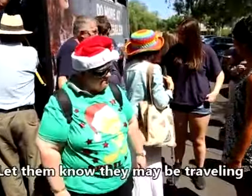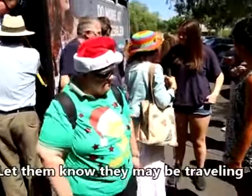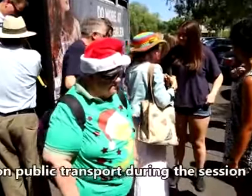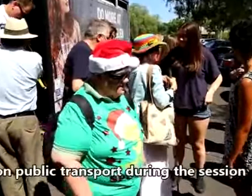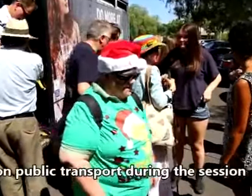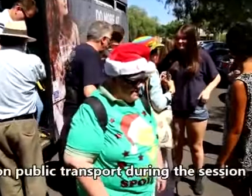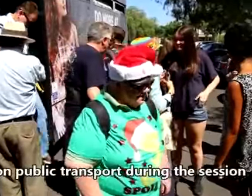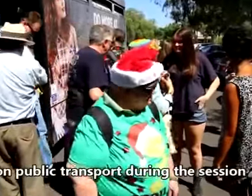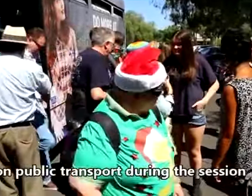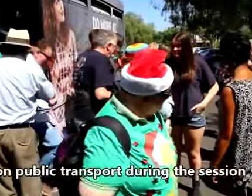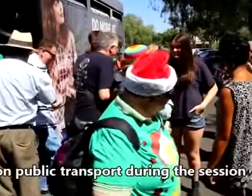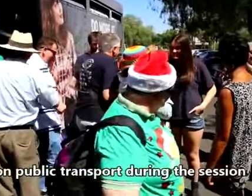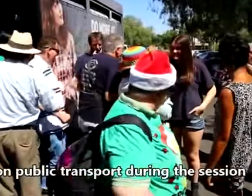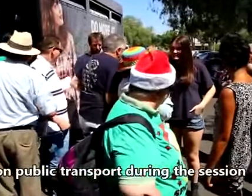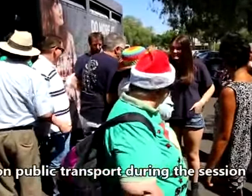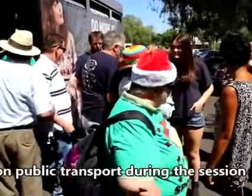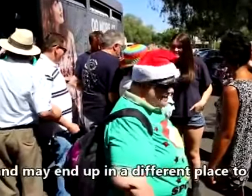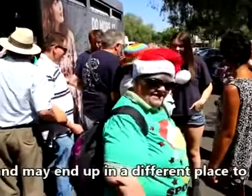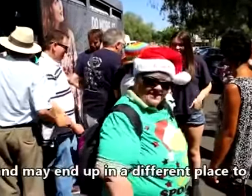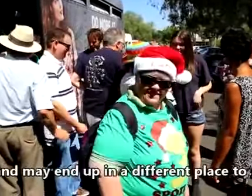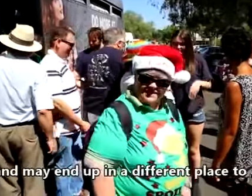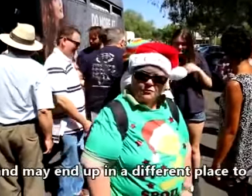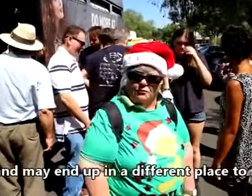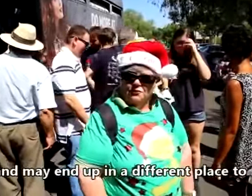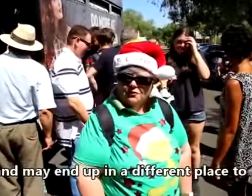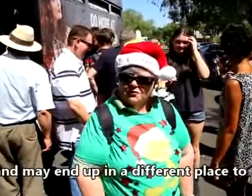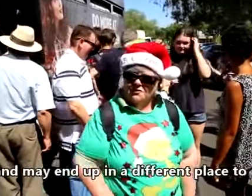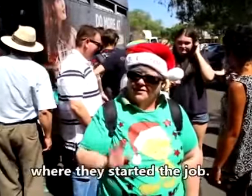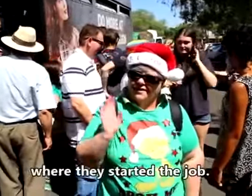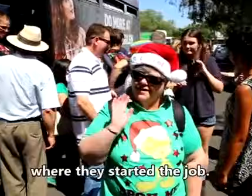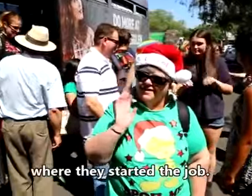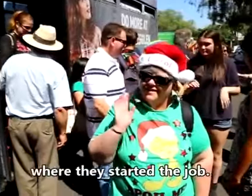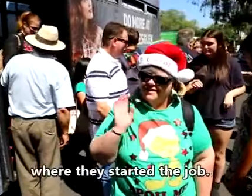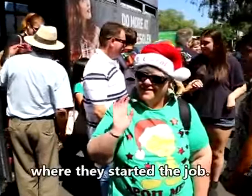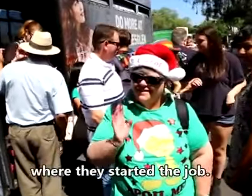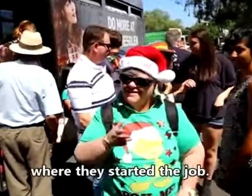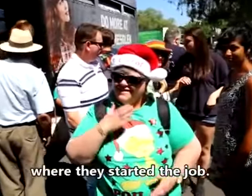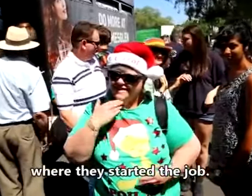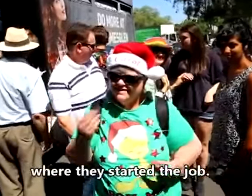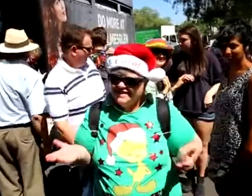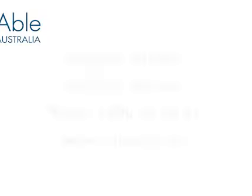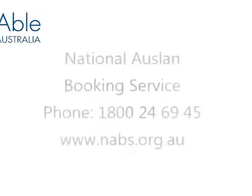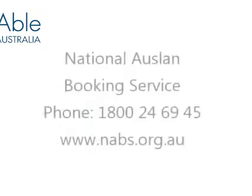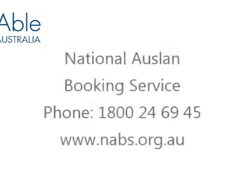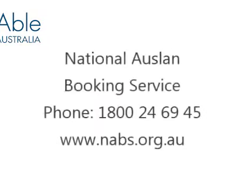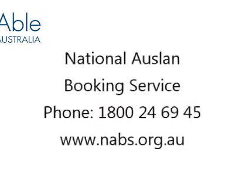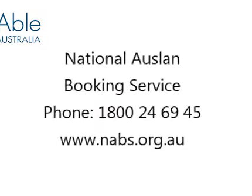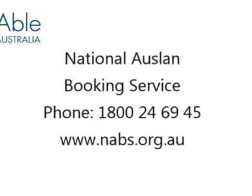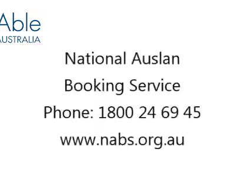on public transport during the session and may end up in a different place to where they started the job. Bookings can be made by